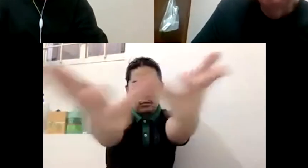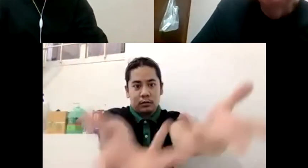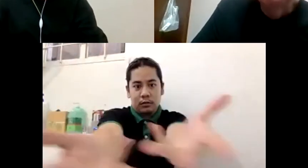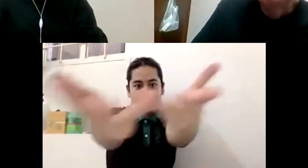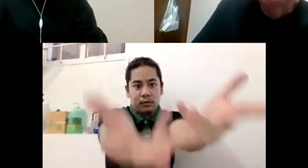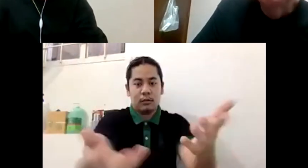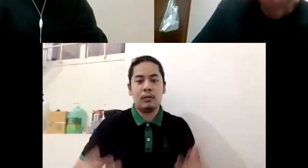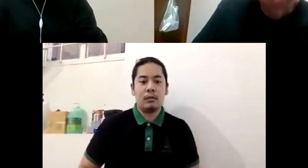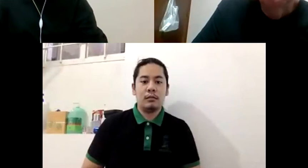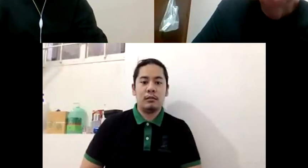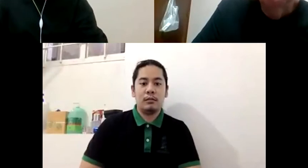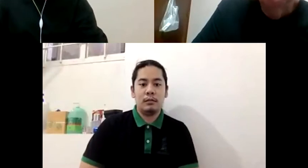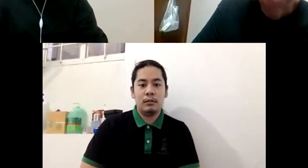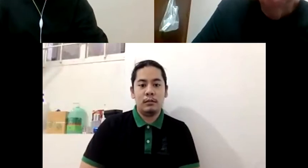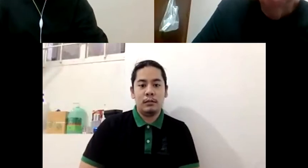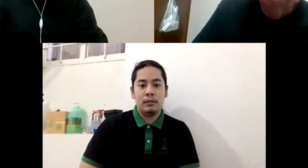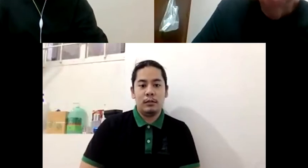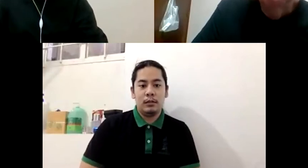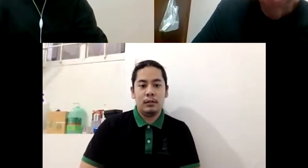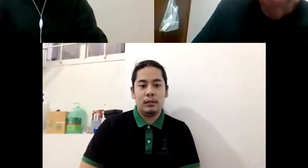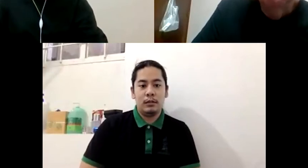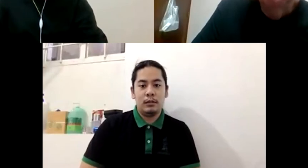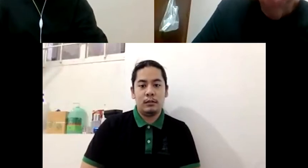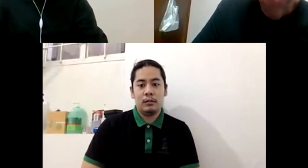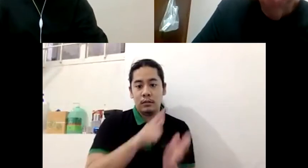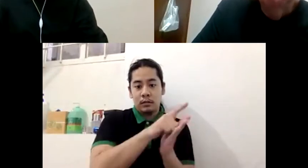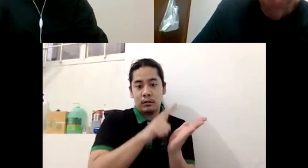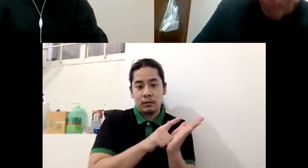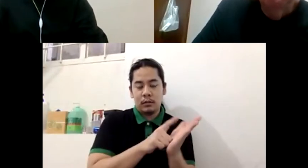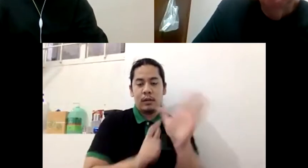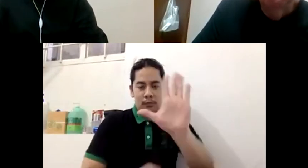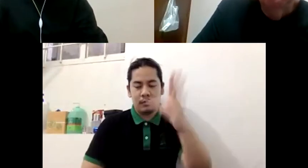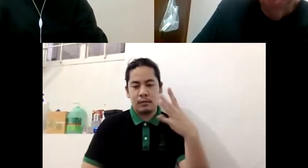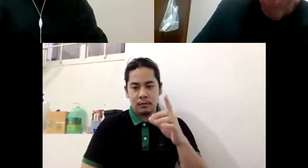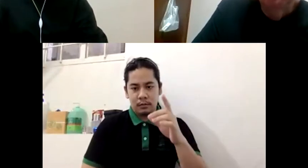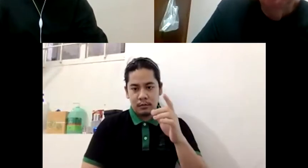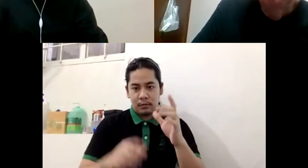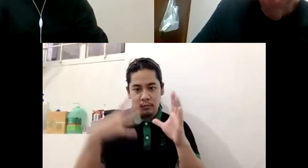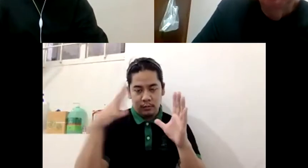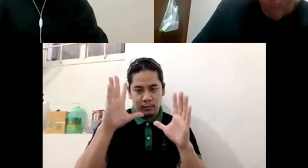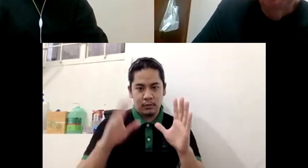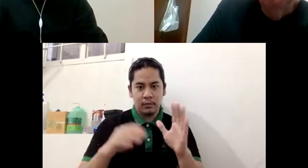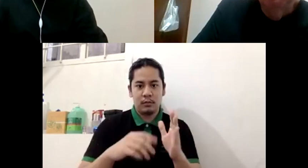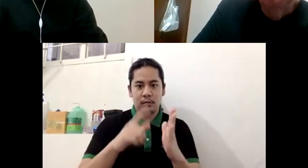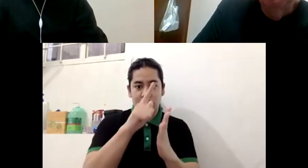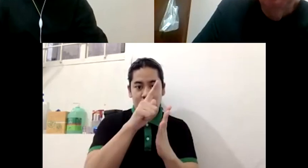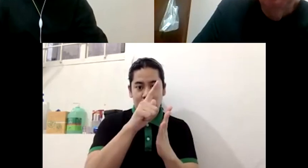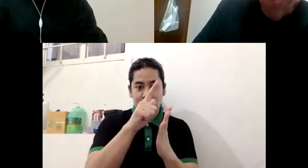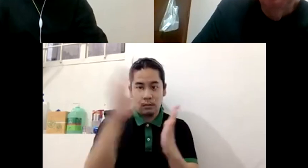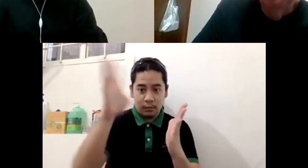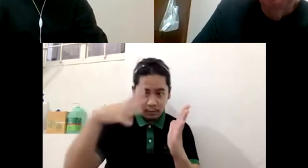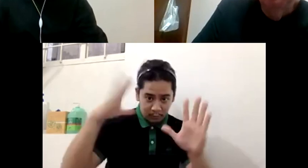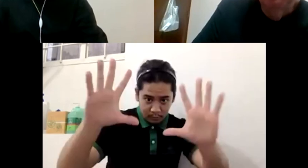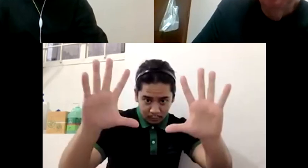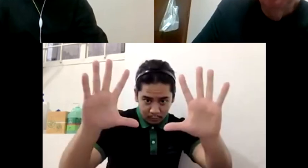or the lesson? Anyone? Anyone? Anyone? Most people are saying the lesson. Let's do